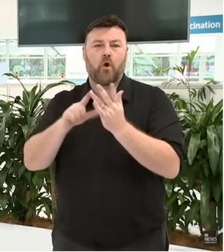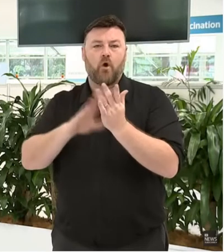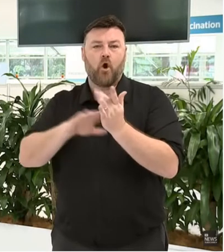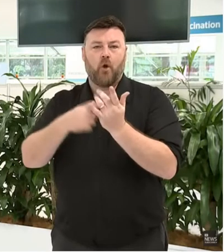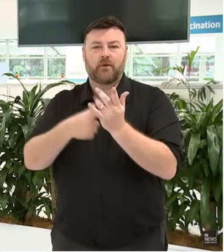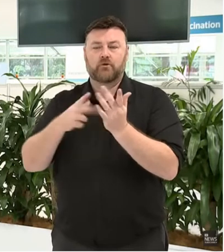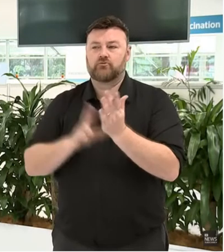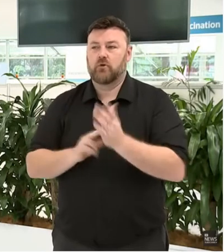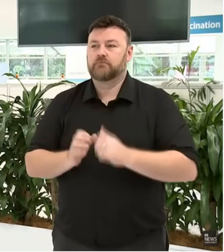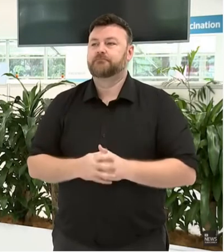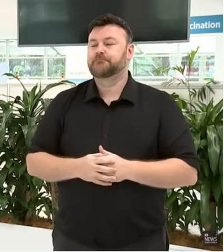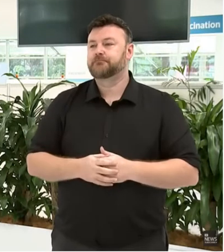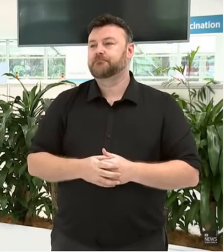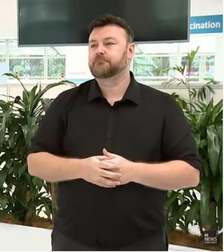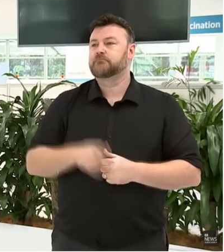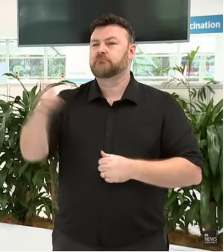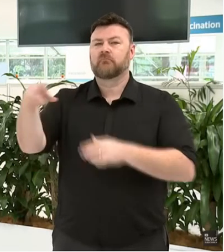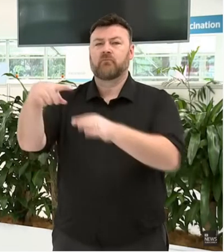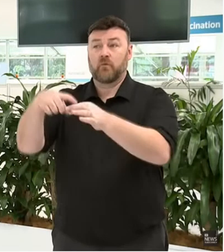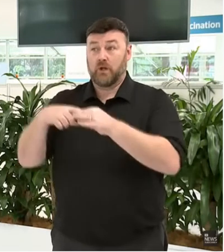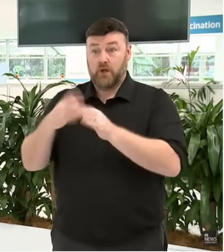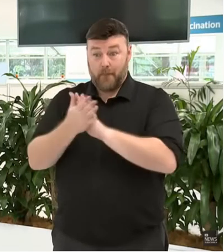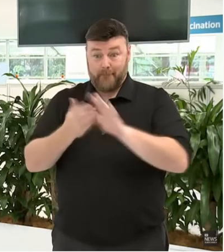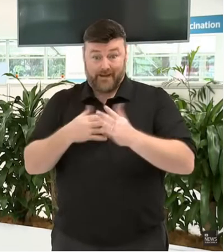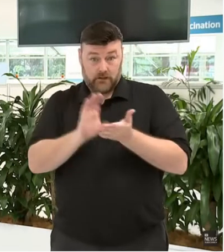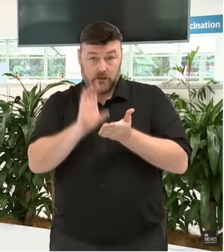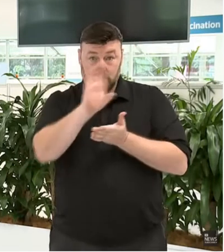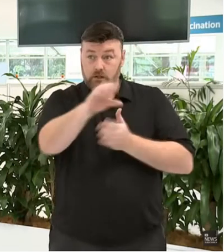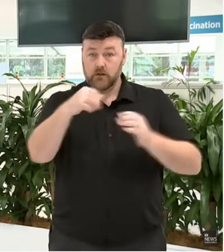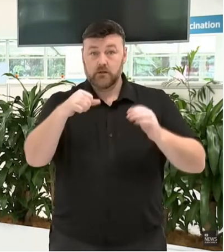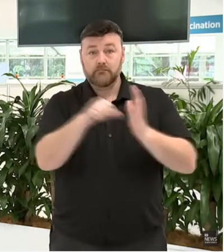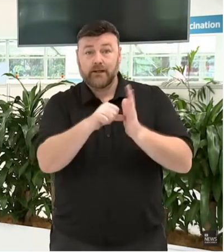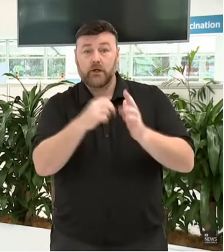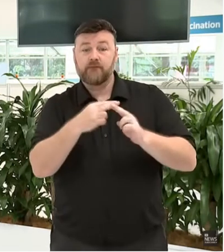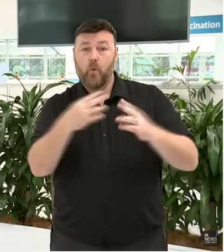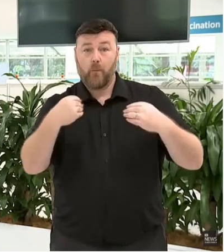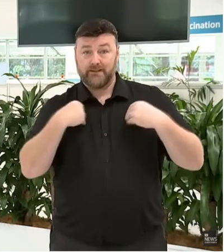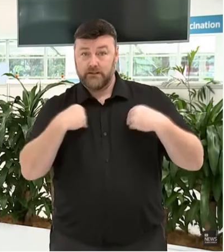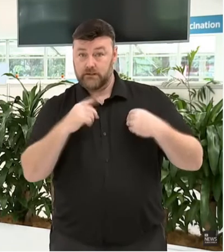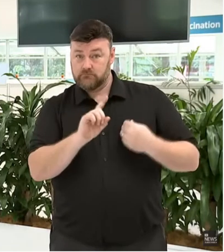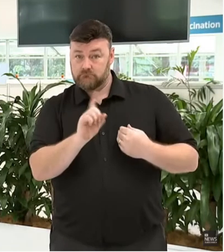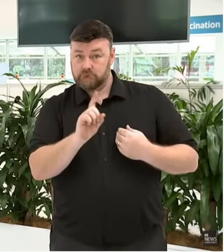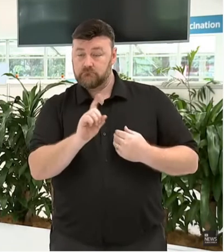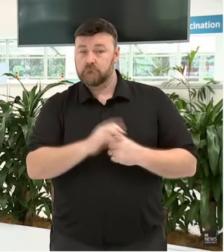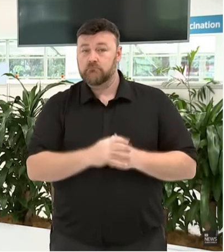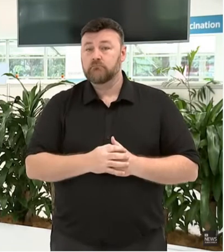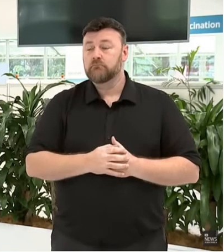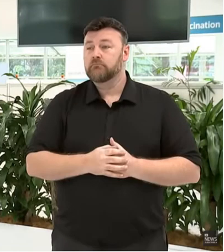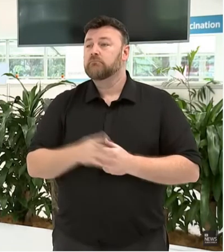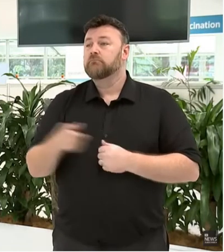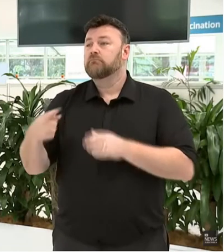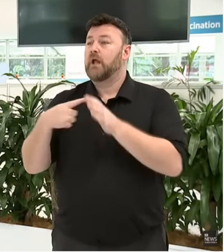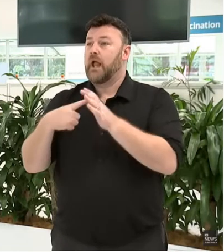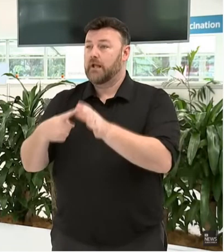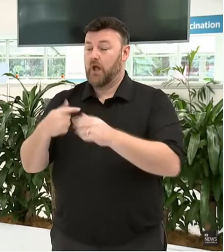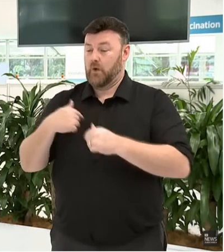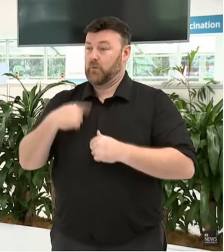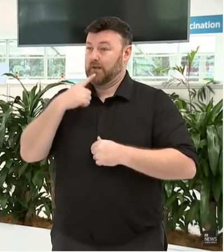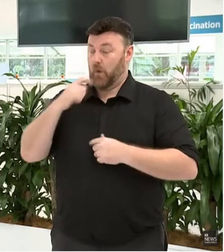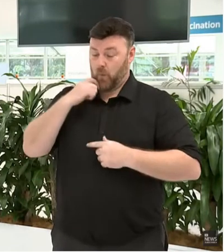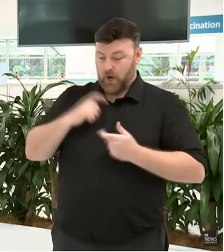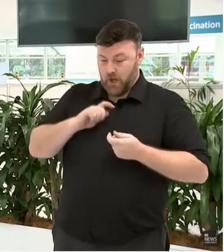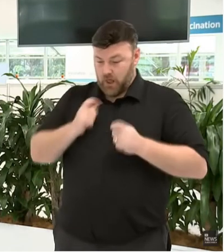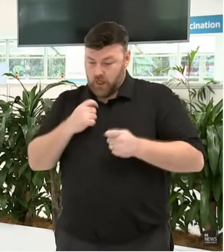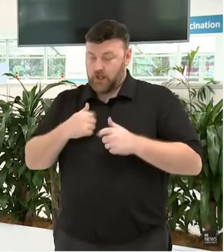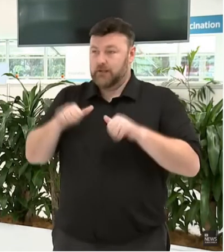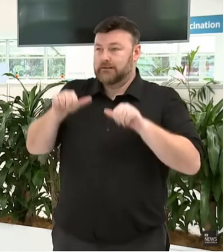for businesses who are struggling during this outbreak? We've always said we'll adjust our settings based on the circumstances that we find